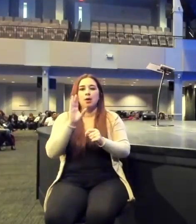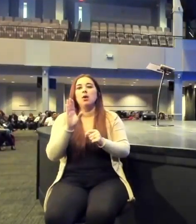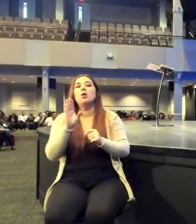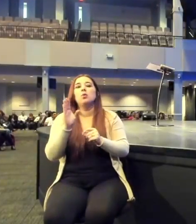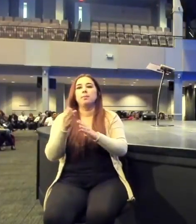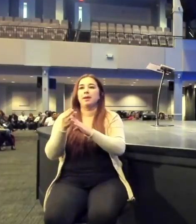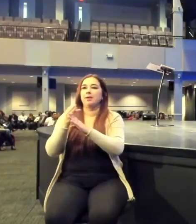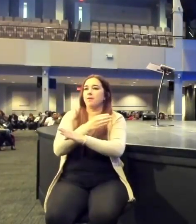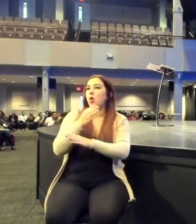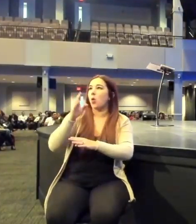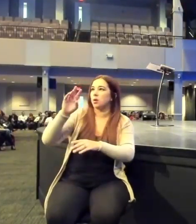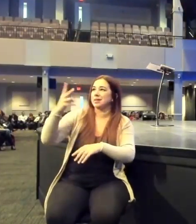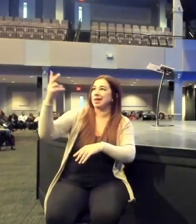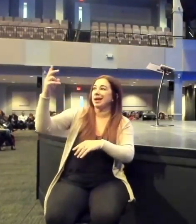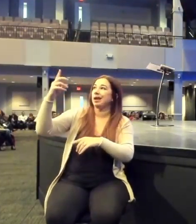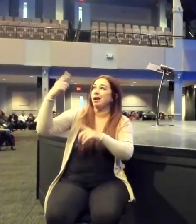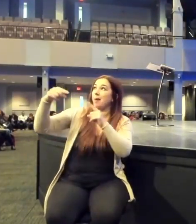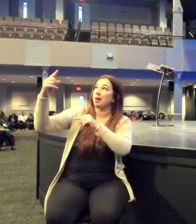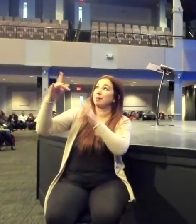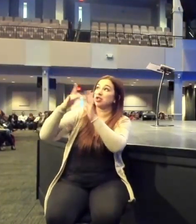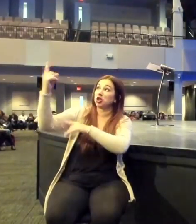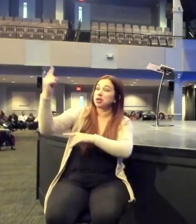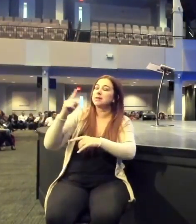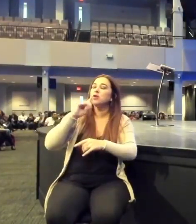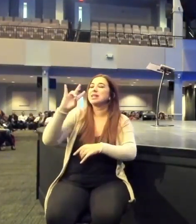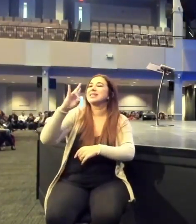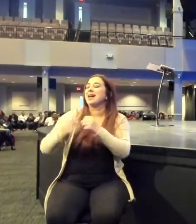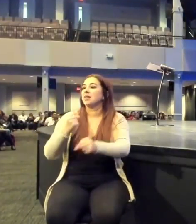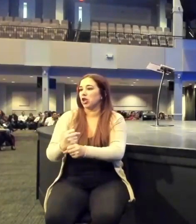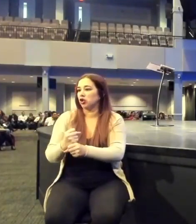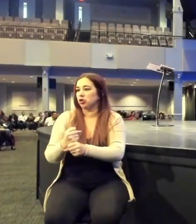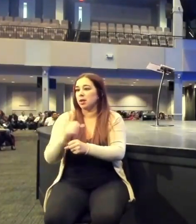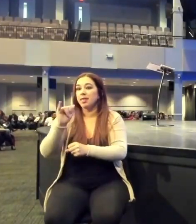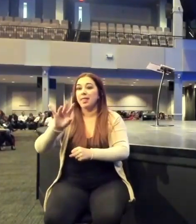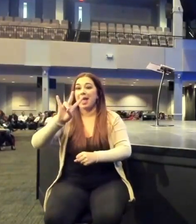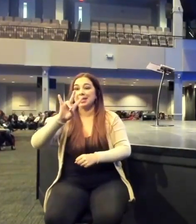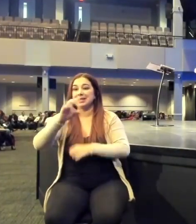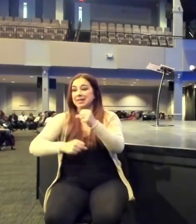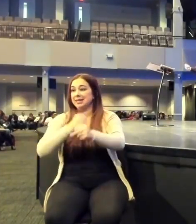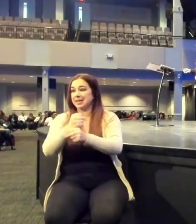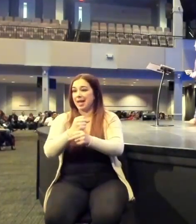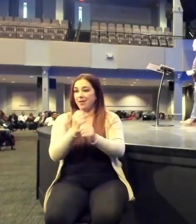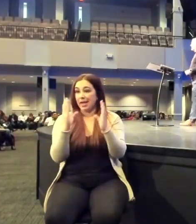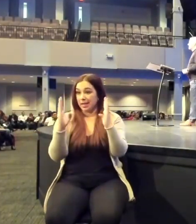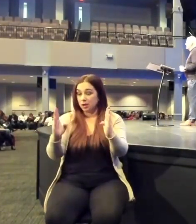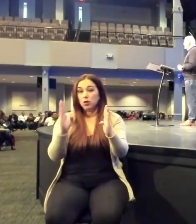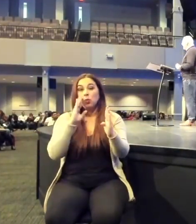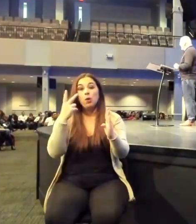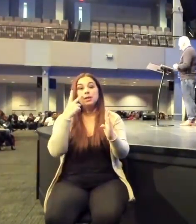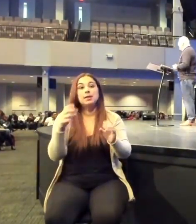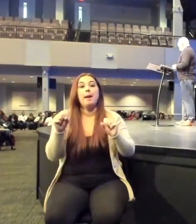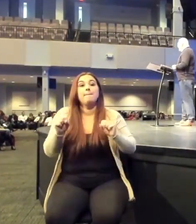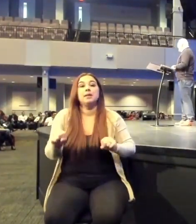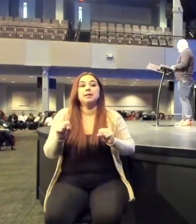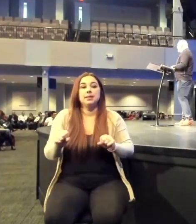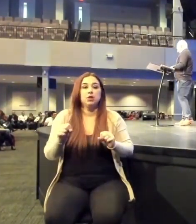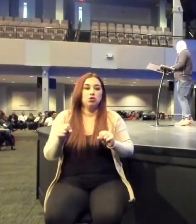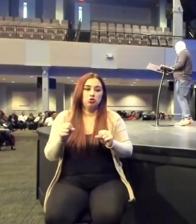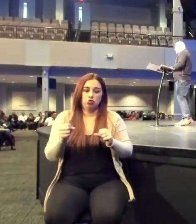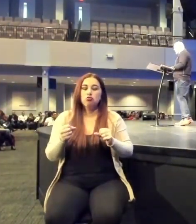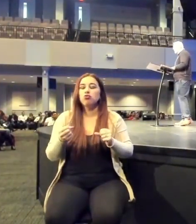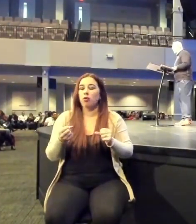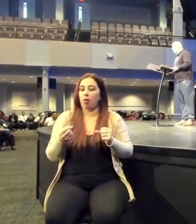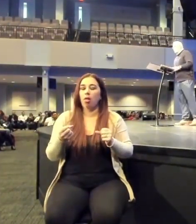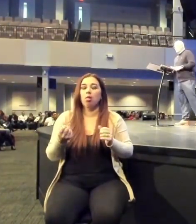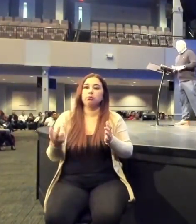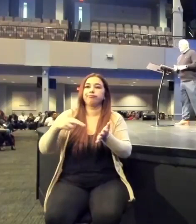of Jesus of 7 years. During this seven-year period of time, again, we'll see potentially the rise of an